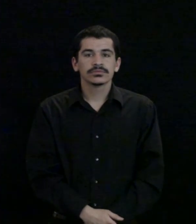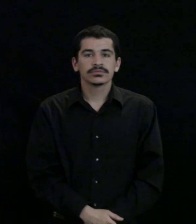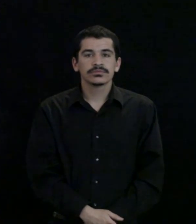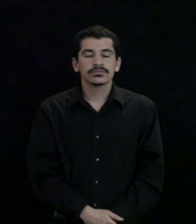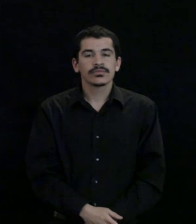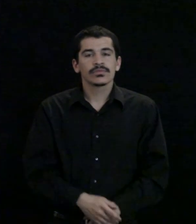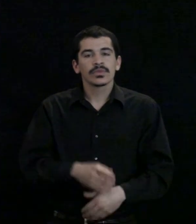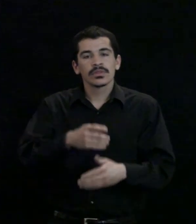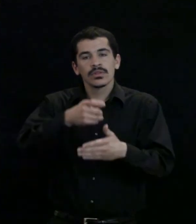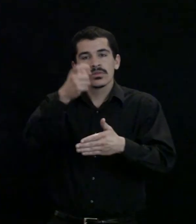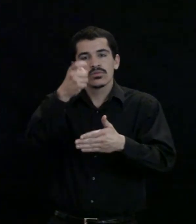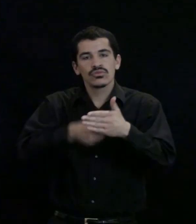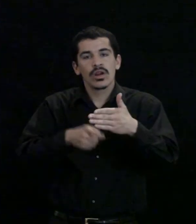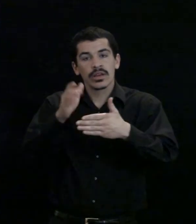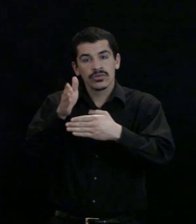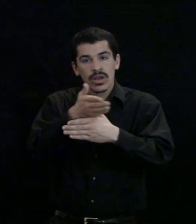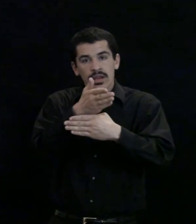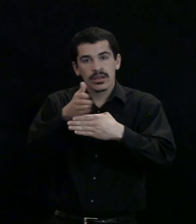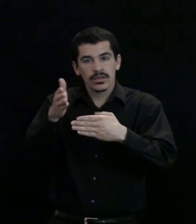Prices ranged from